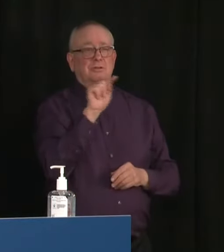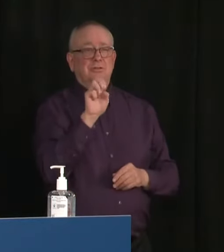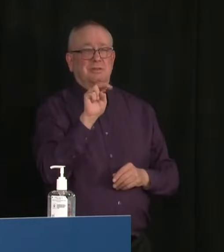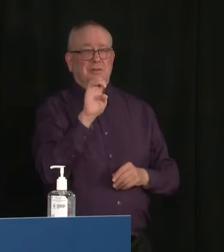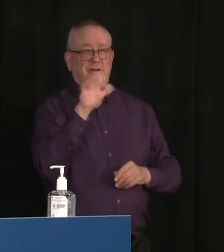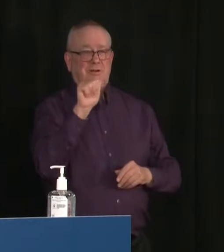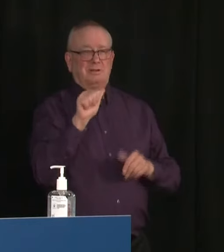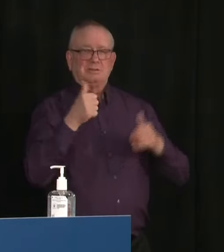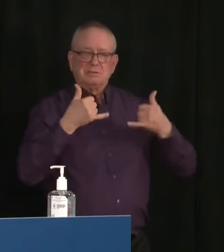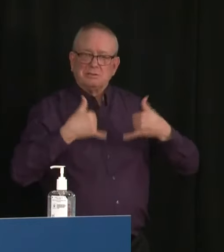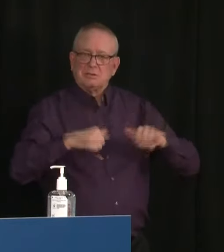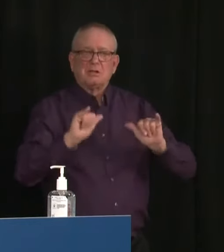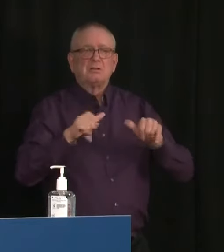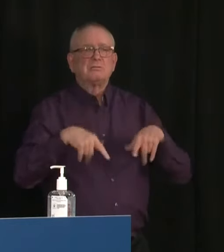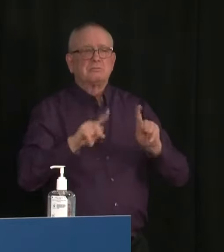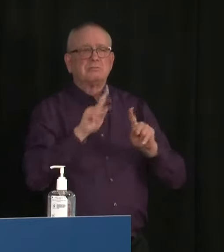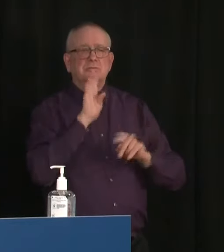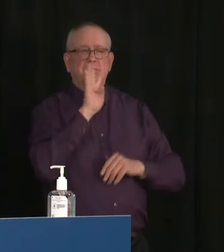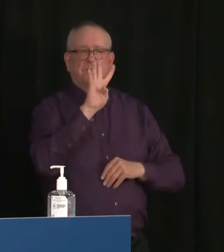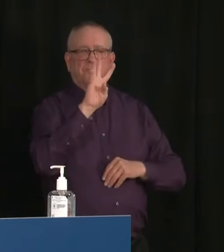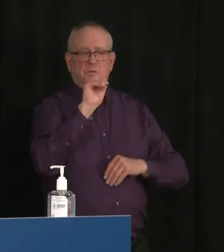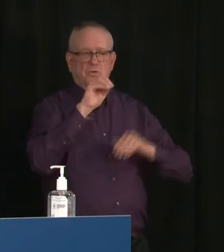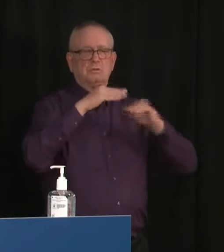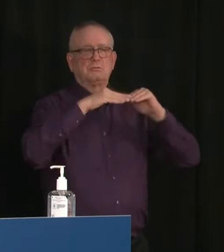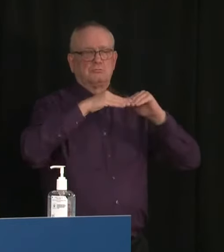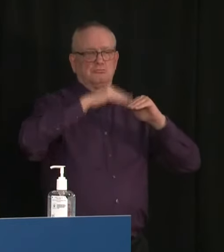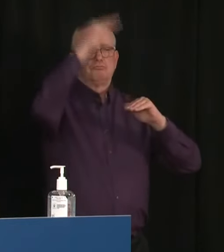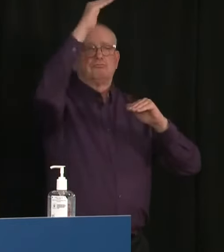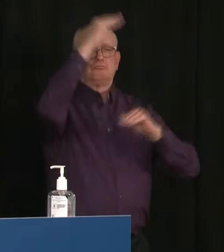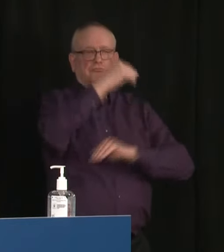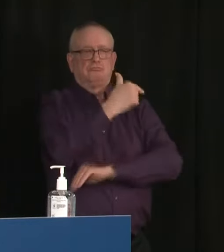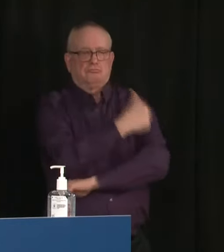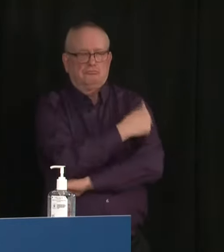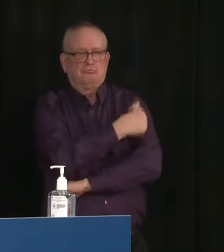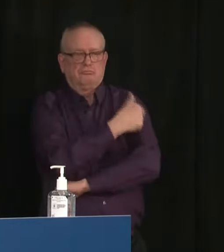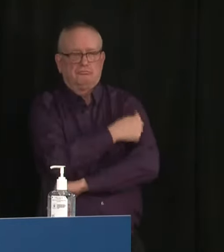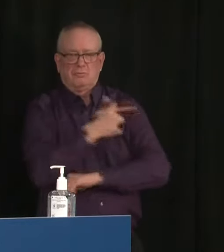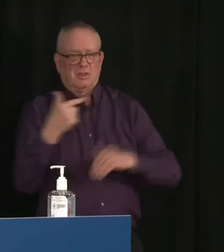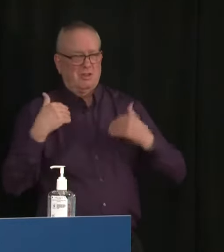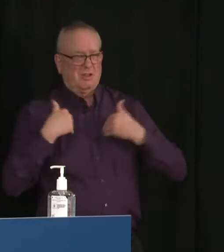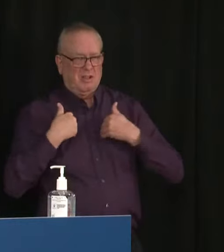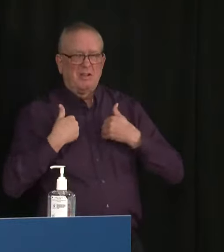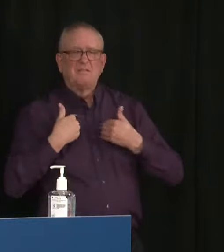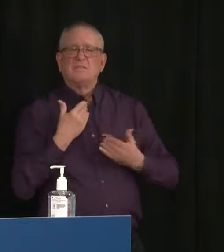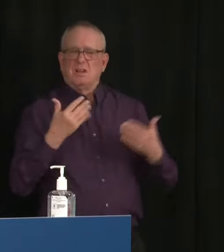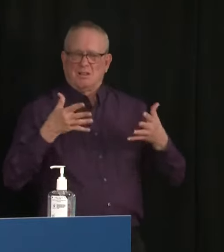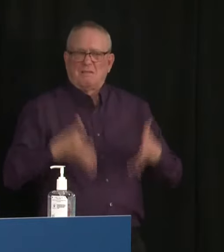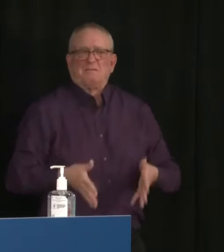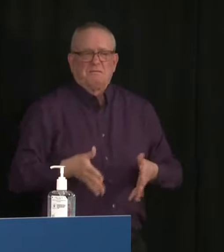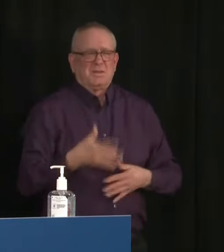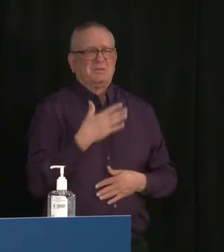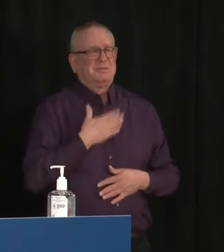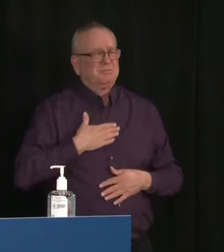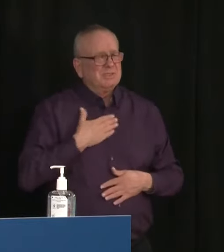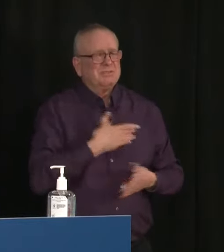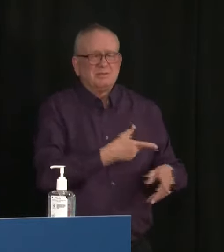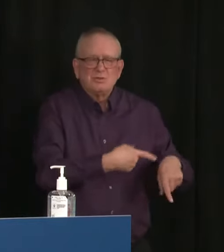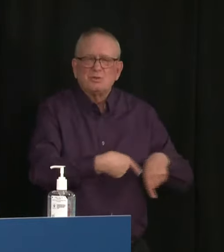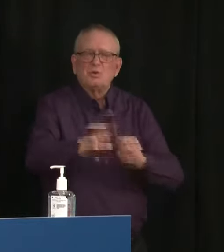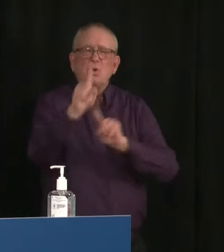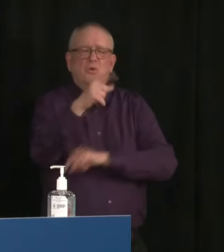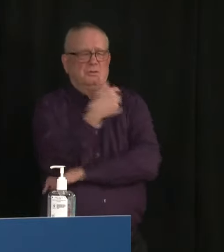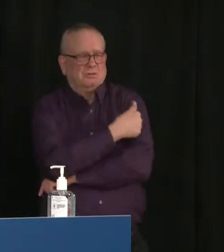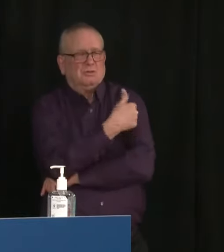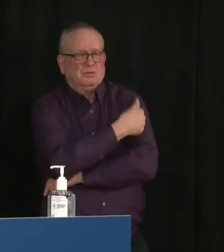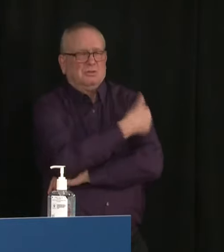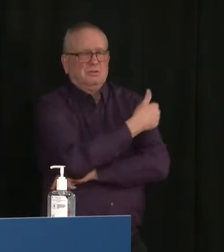doses are available. These vaccines save lives and protect your health and the health of those around you. I got